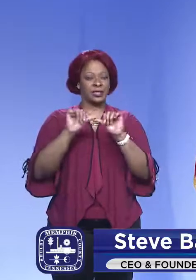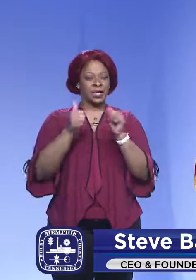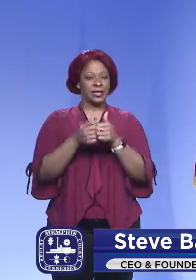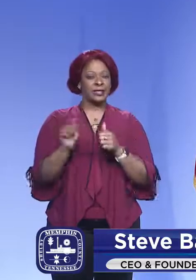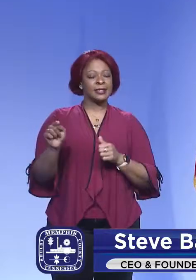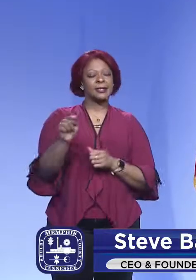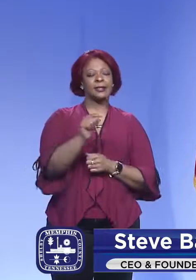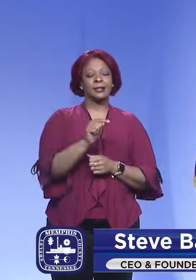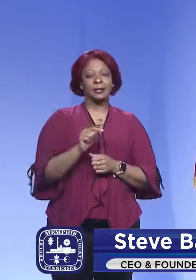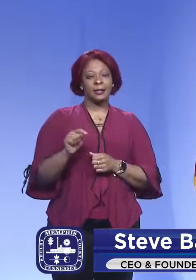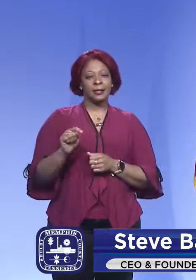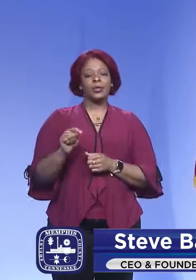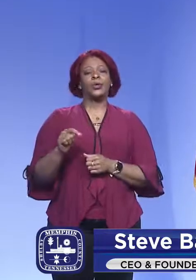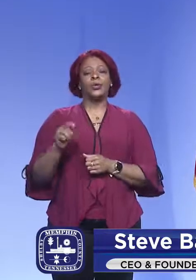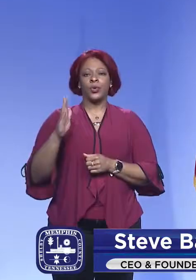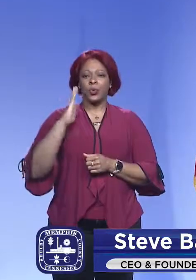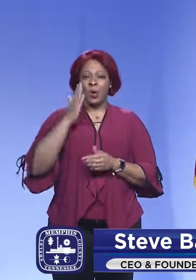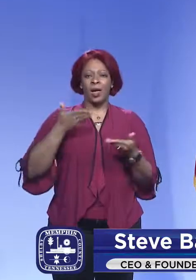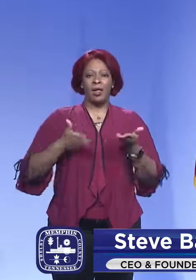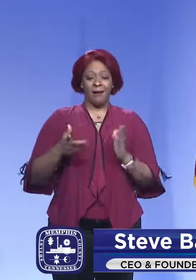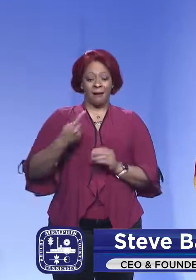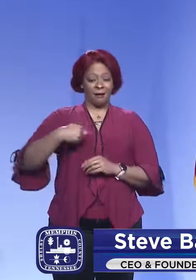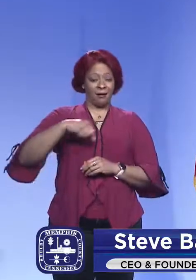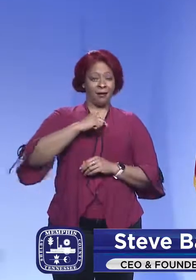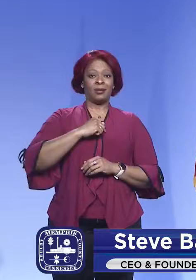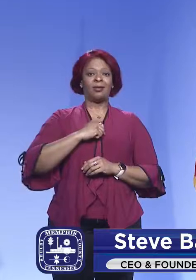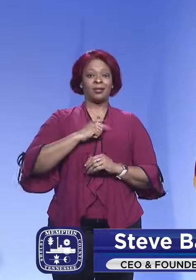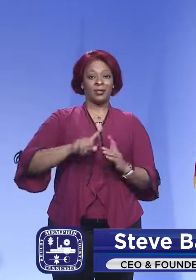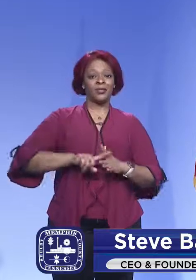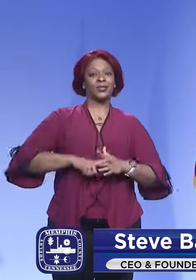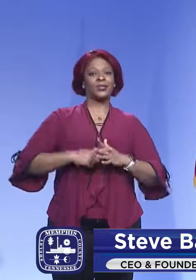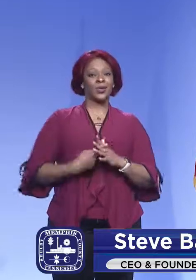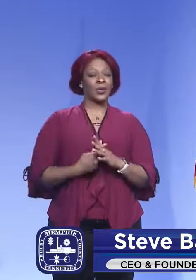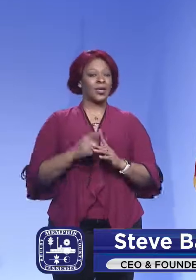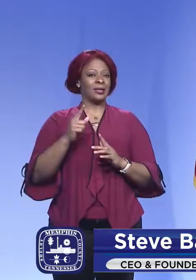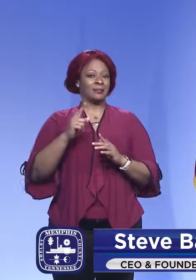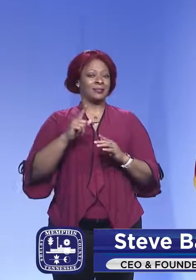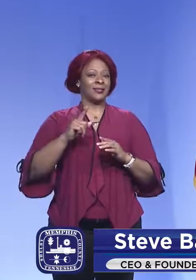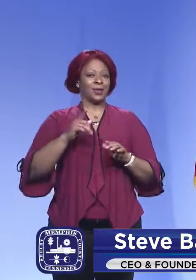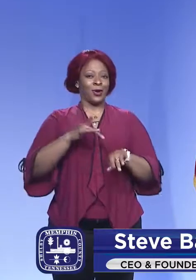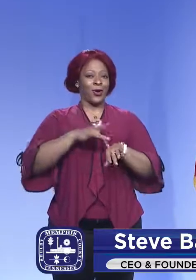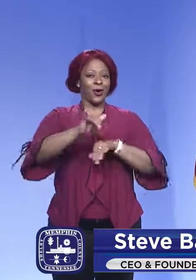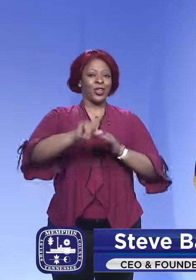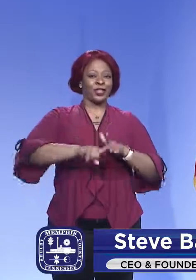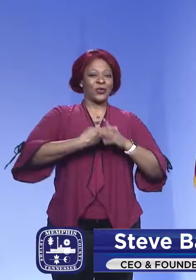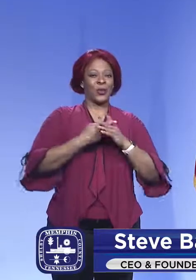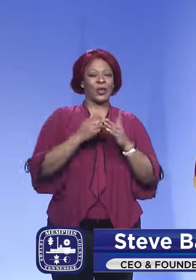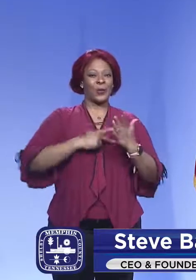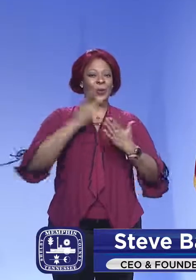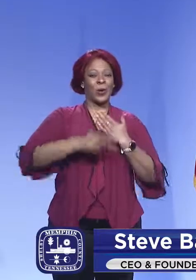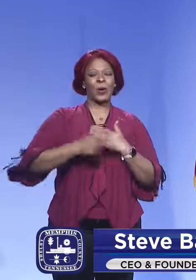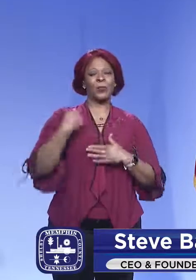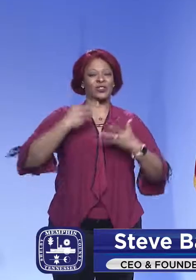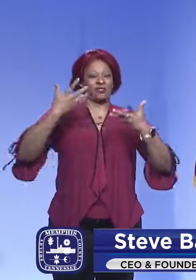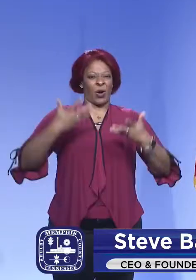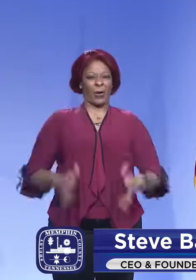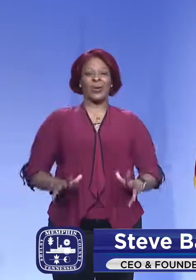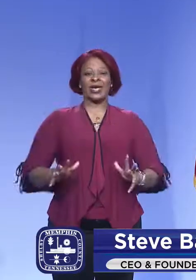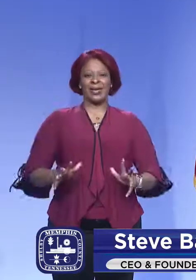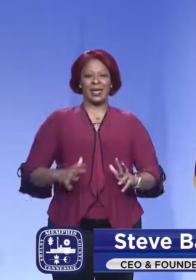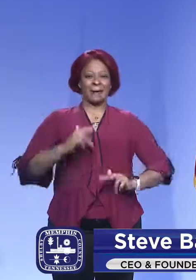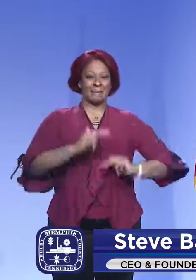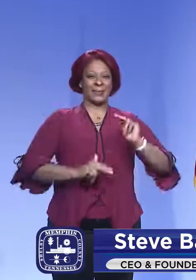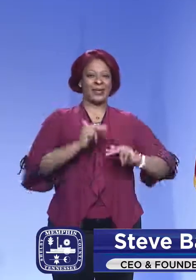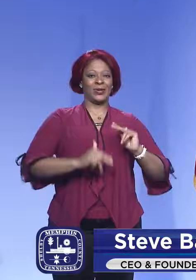agencies, will allow us to start with a little bit of a head start on this new program because we've already